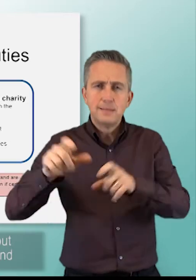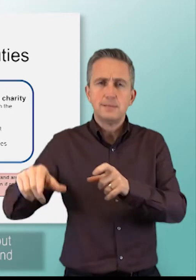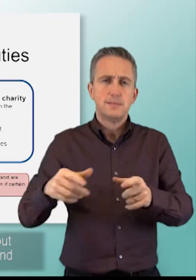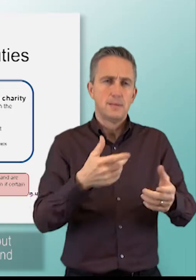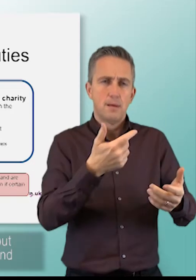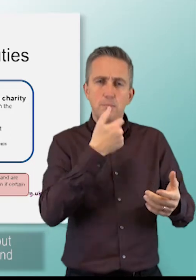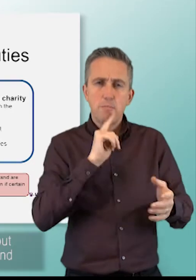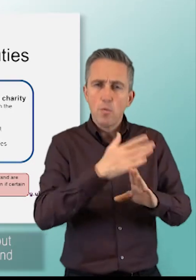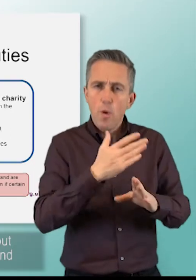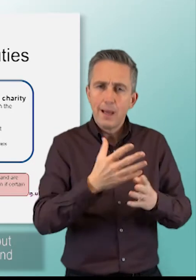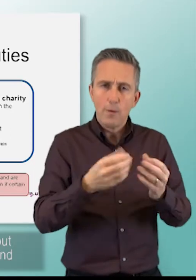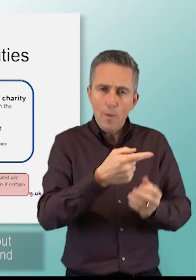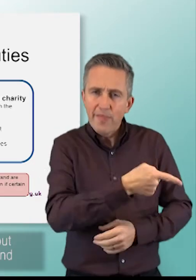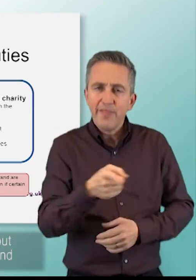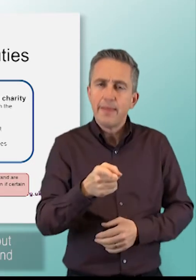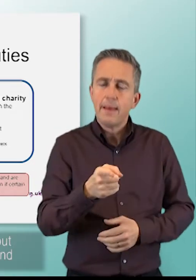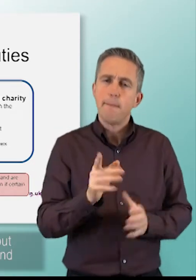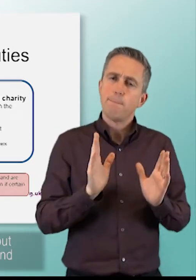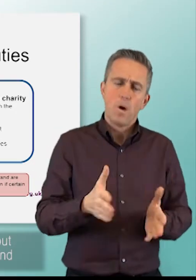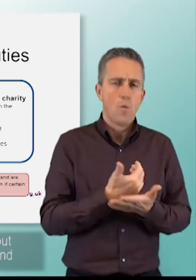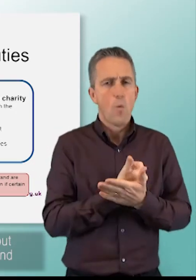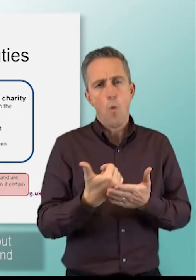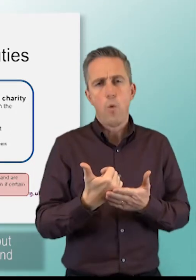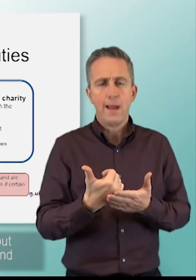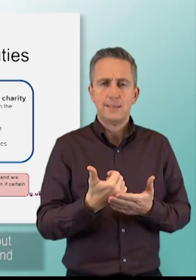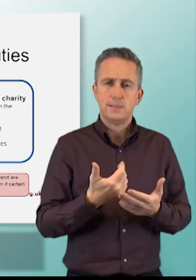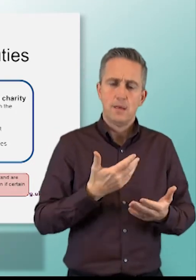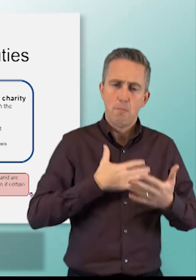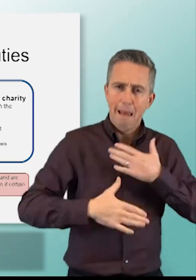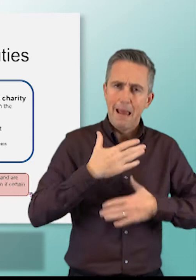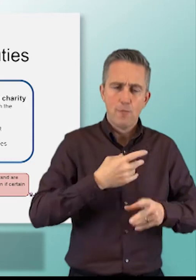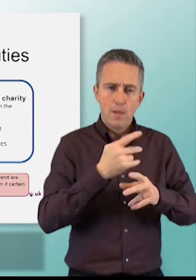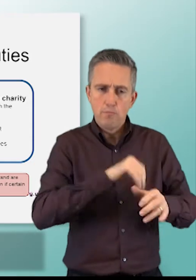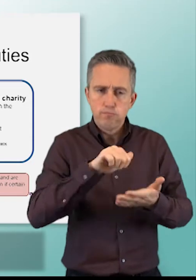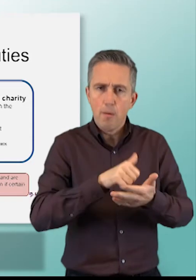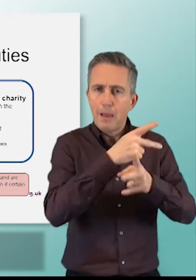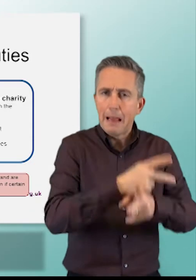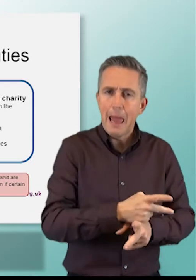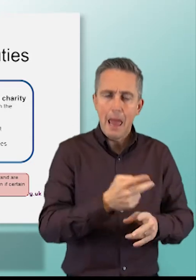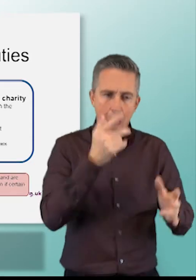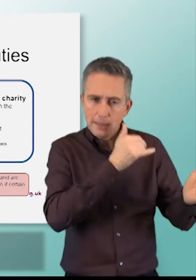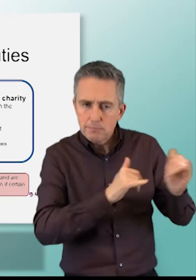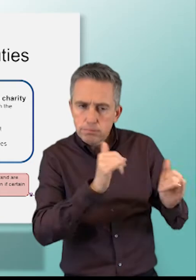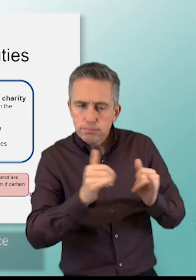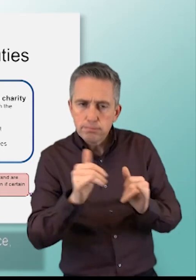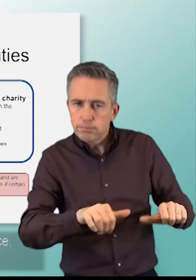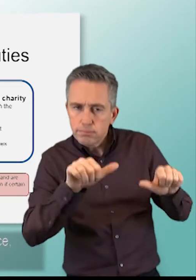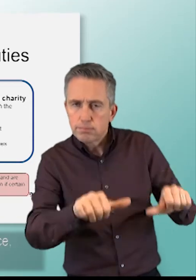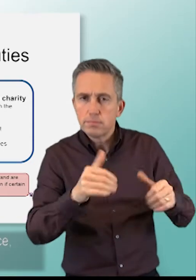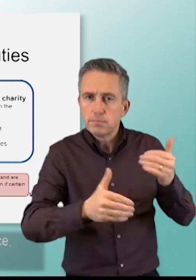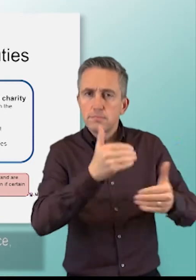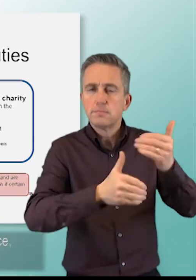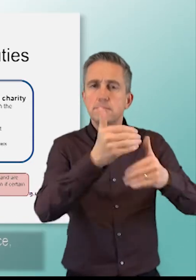with and you think about your beneficiaries, then actually acting with care and diligence really talks to how you're looking after that population. And